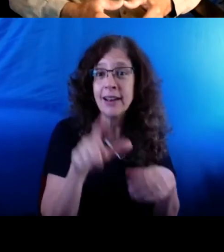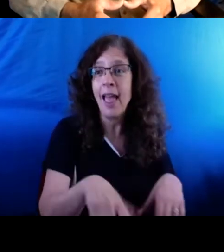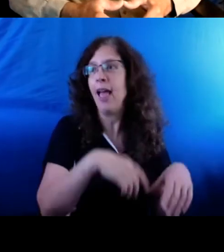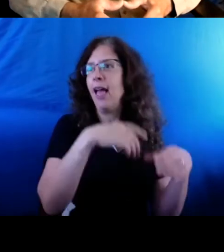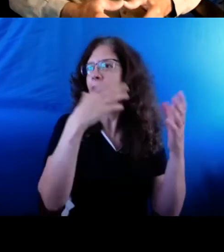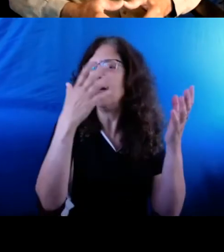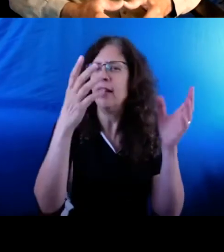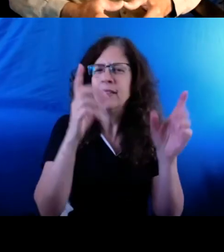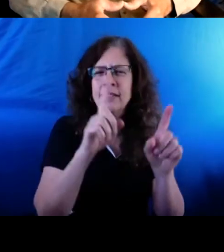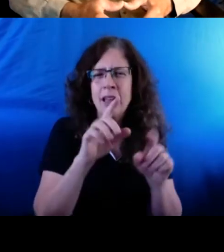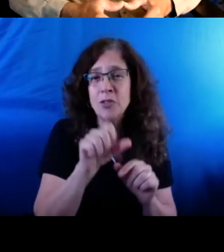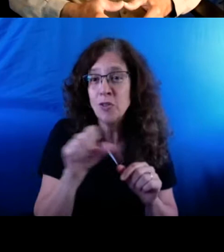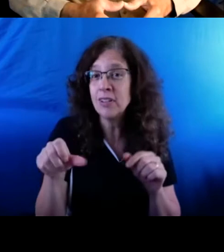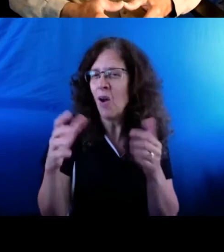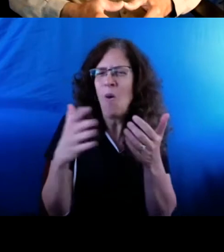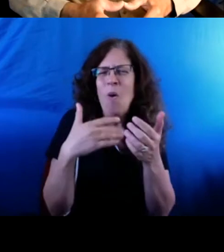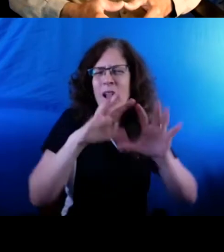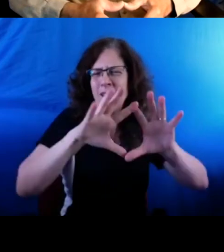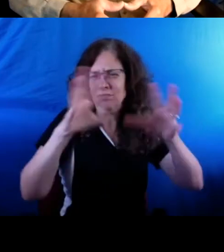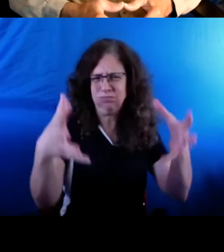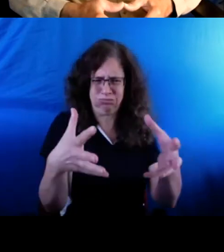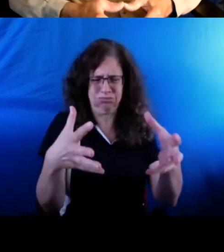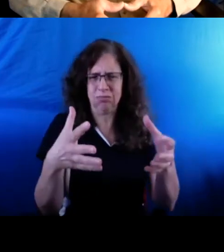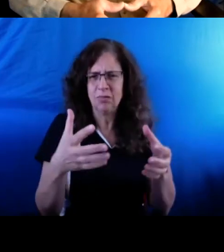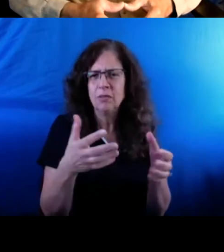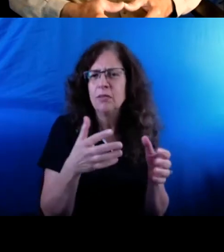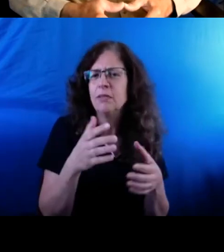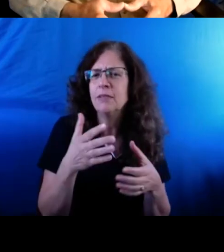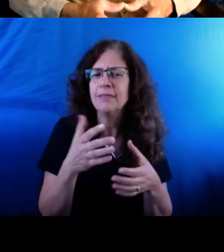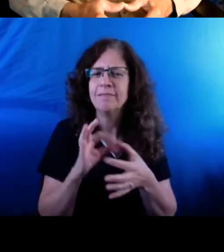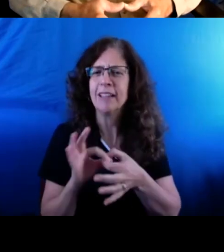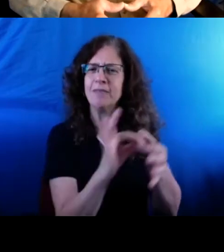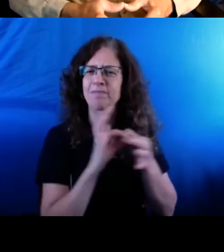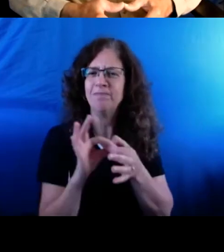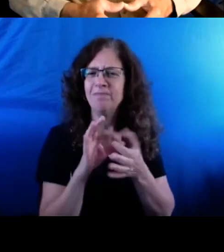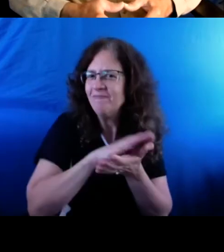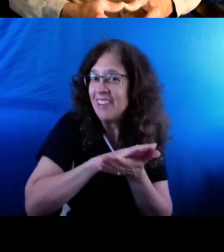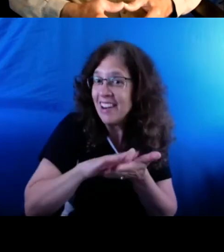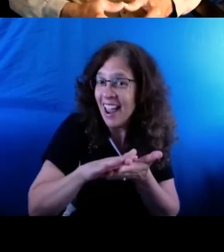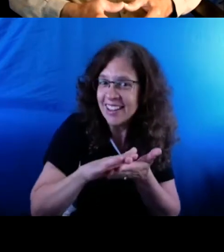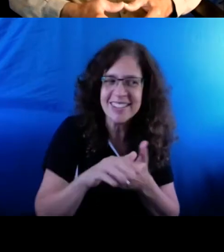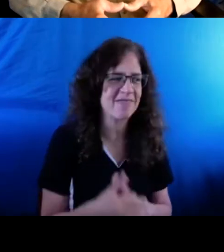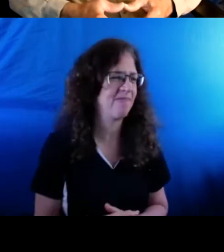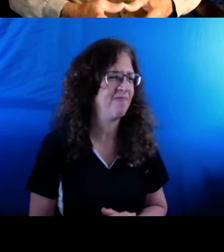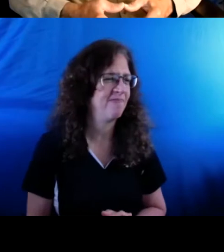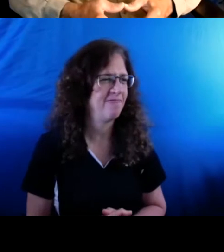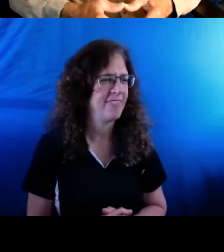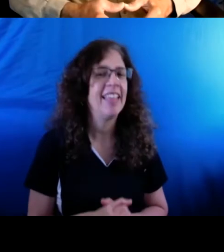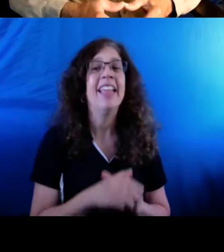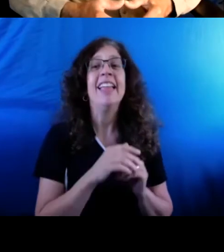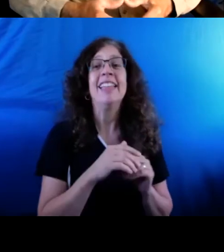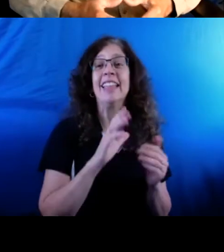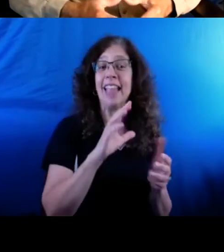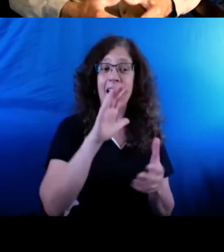English, ASL, social studies, whatever, as a whole. And we worked together, which was